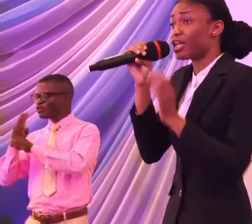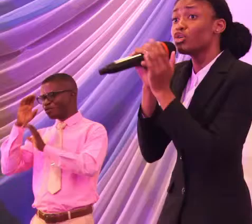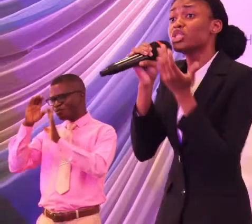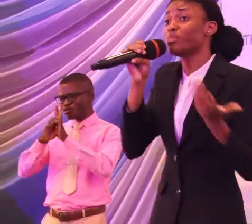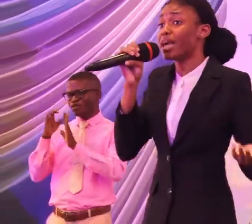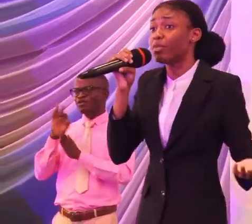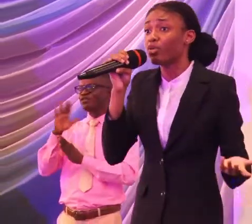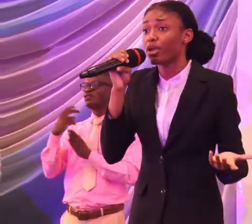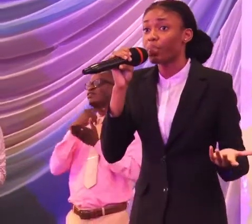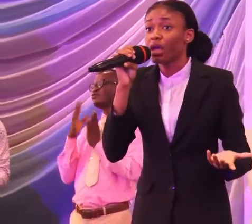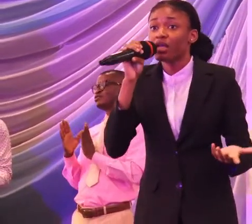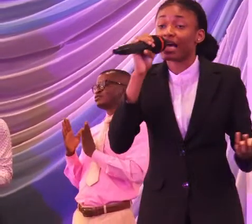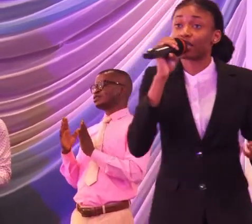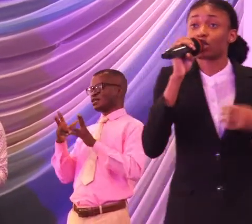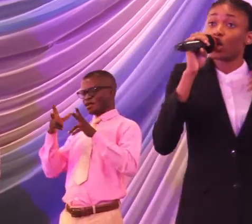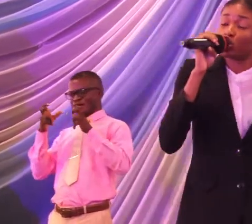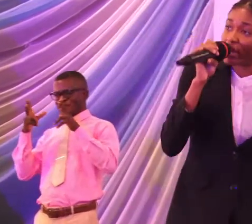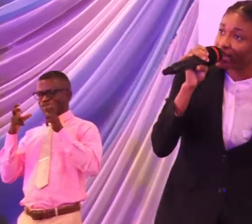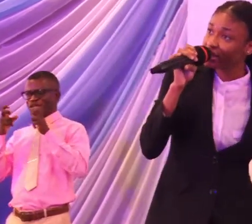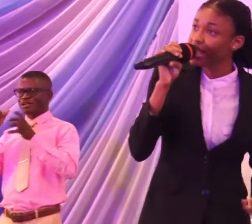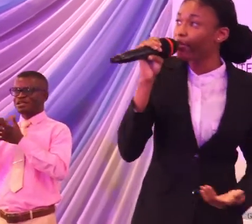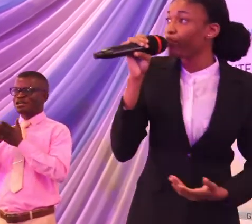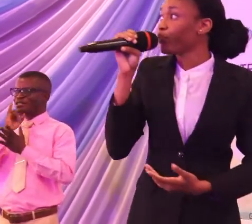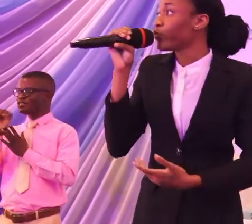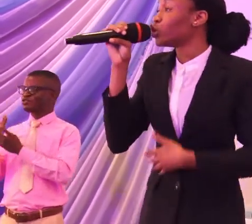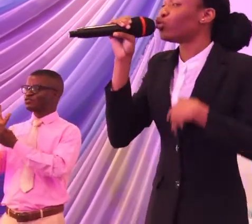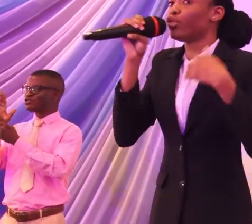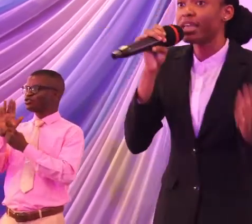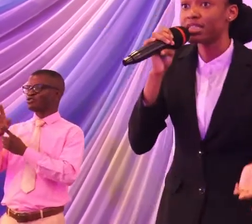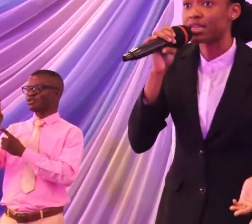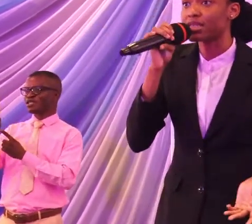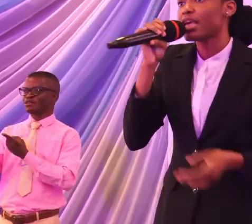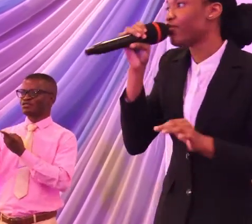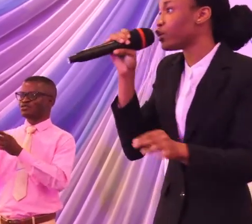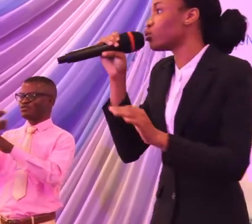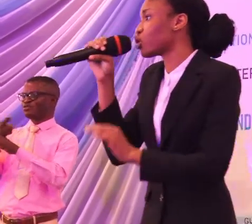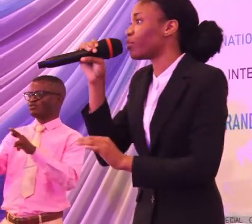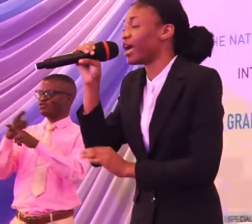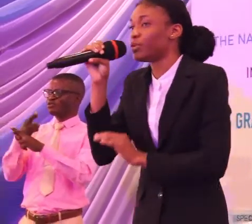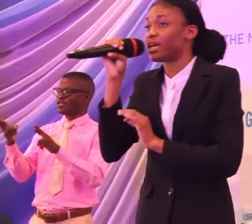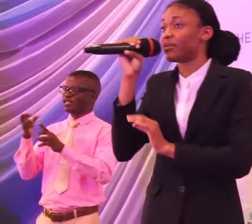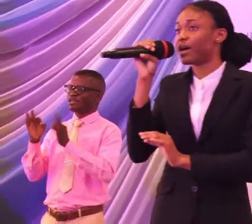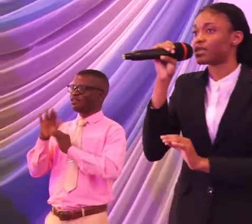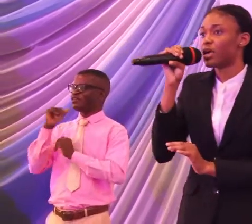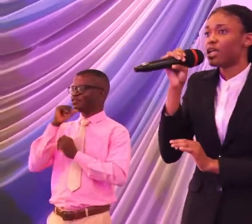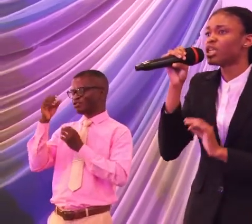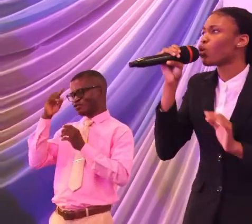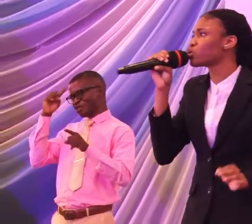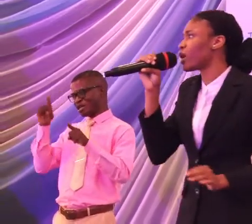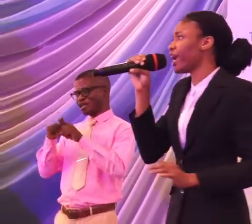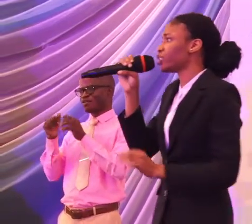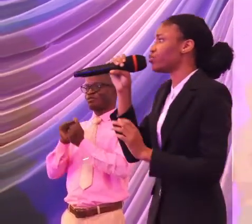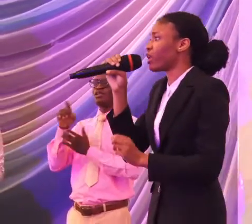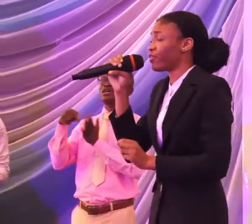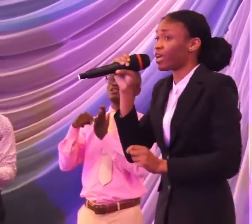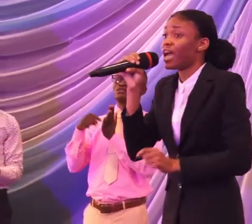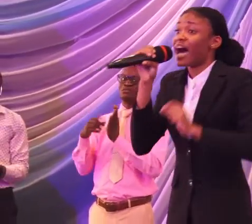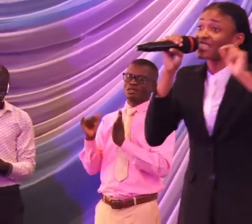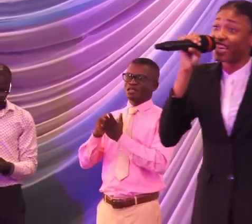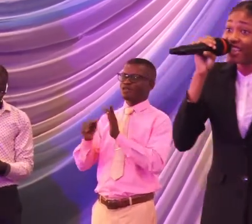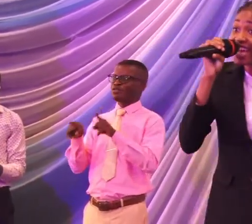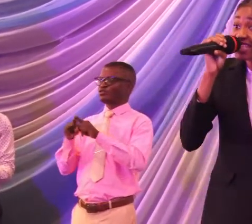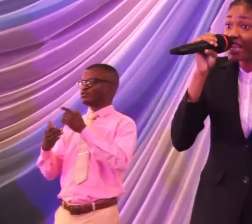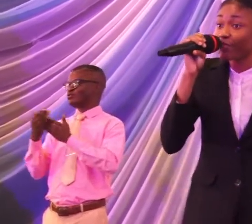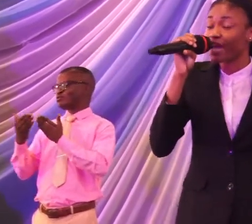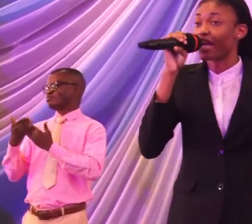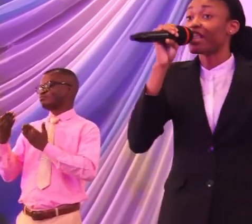victims and use it to blackmail them. That is, threaten them to release it if they do not comply with their demands. This also aids retraffic, as